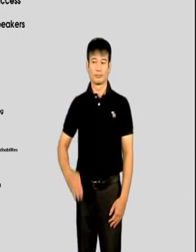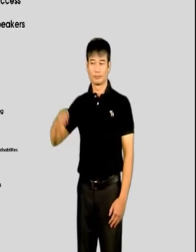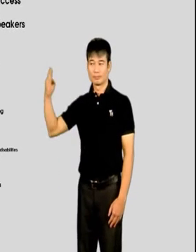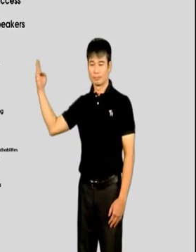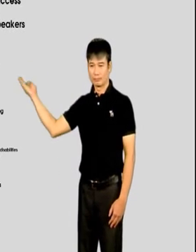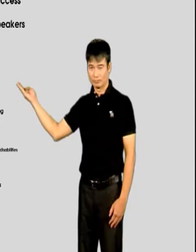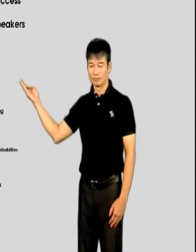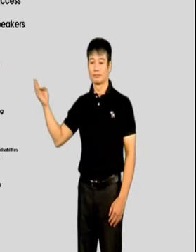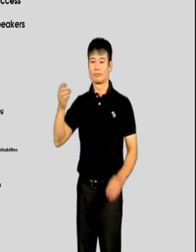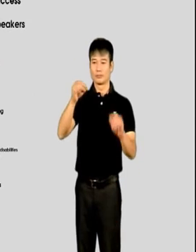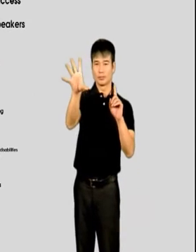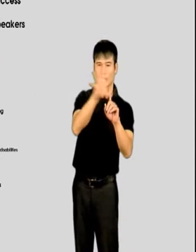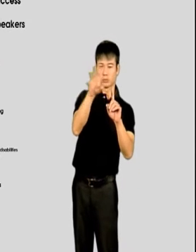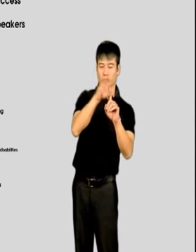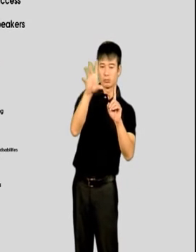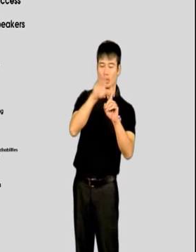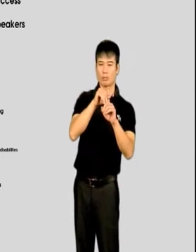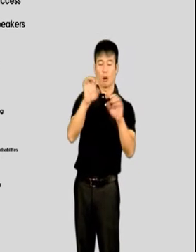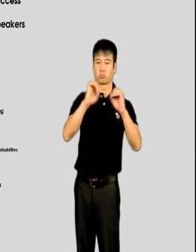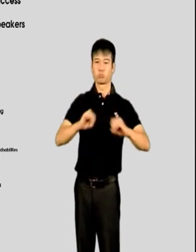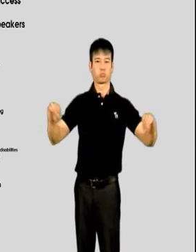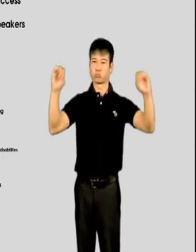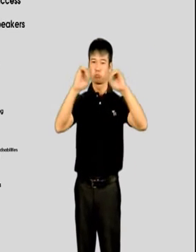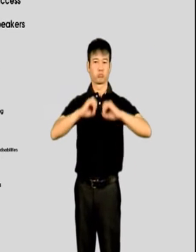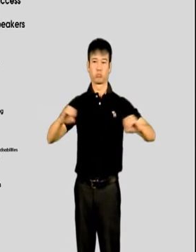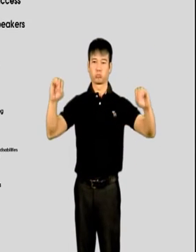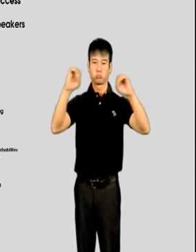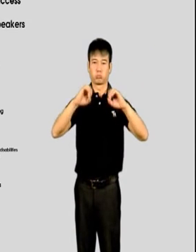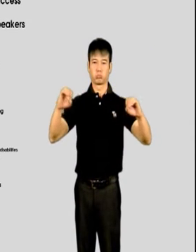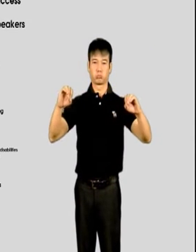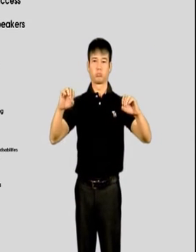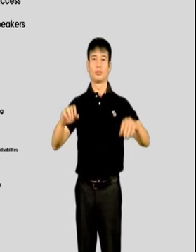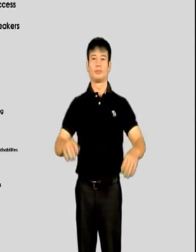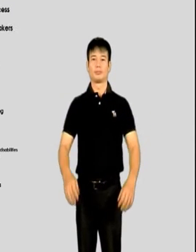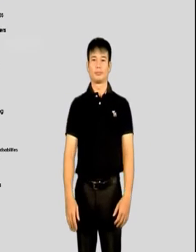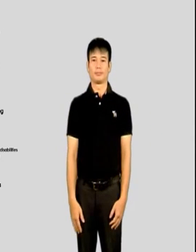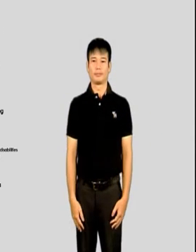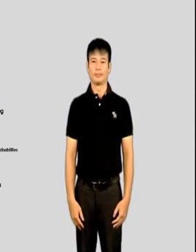This is the icon for an area that cannot access early warnings from the village loudspeakers.